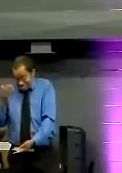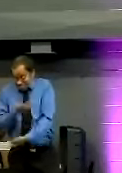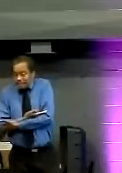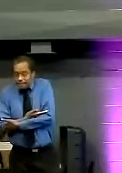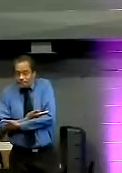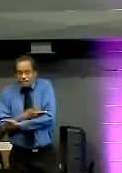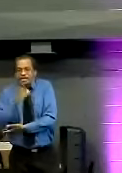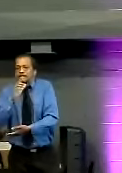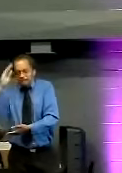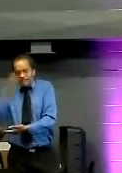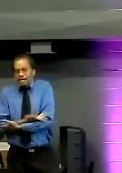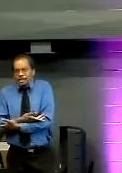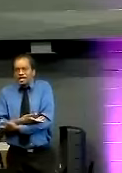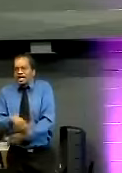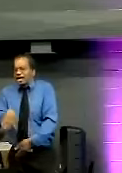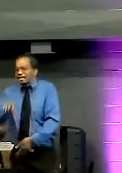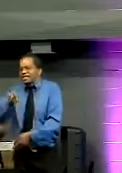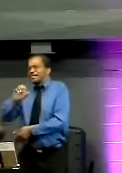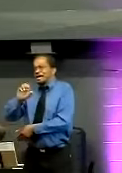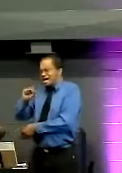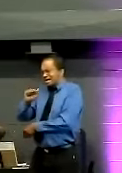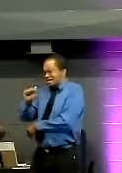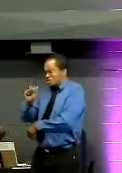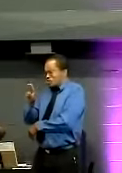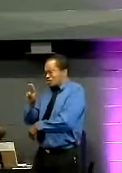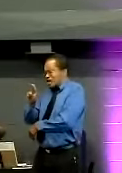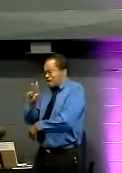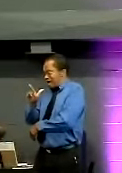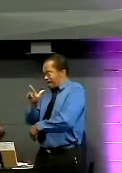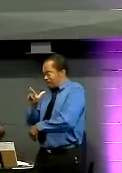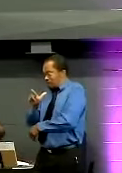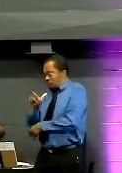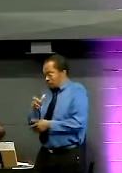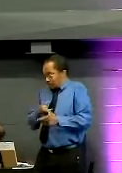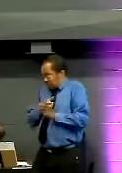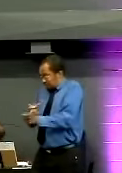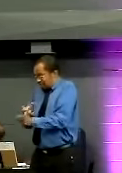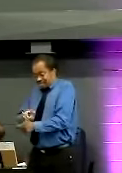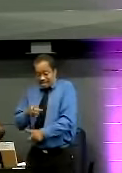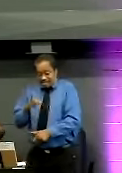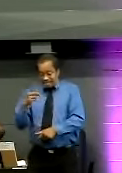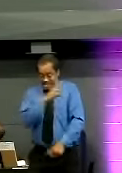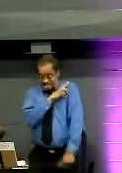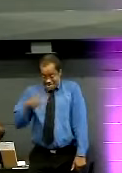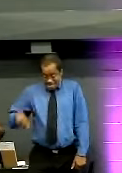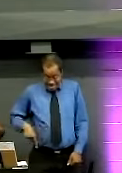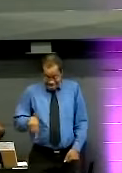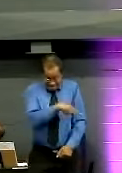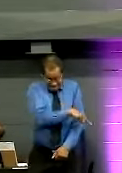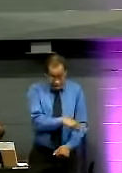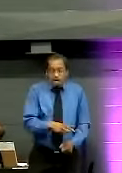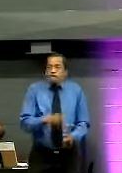forgiveness that Saul chased after David for years, all the way really to his death, being